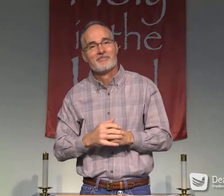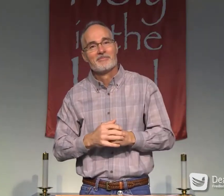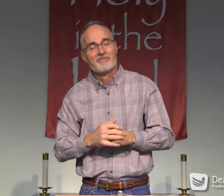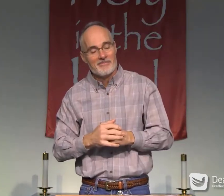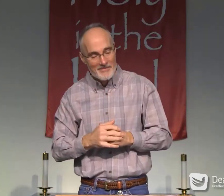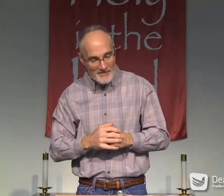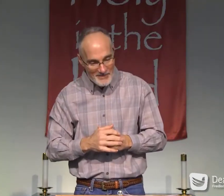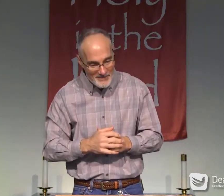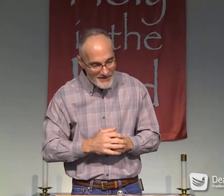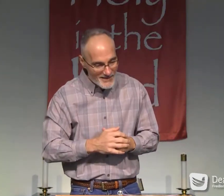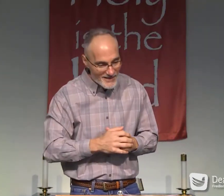your relationship with Him.